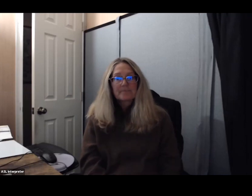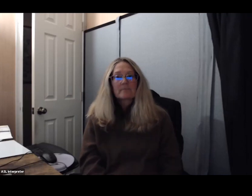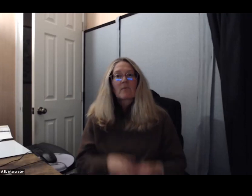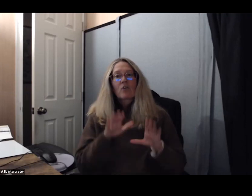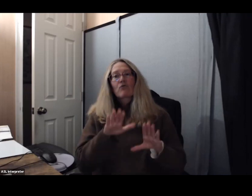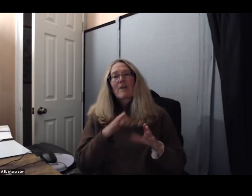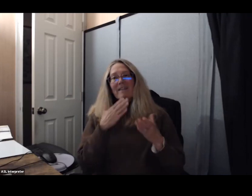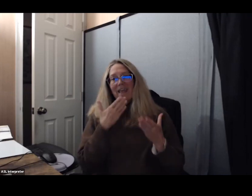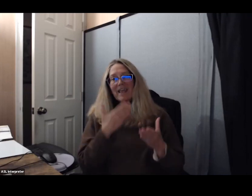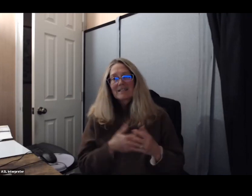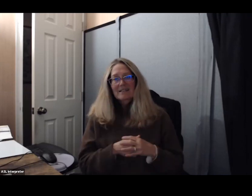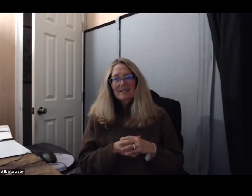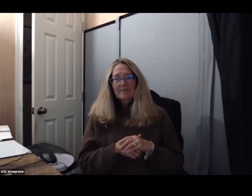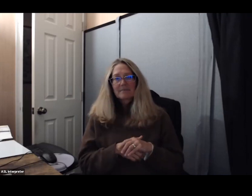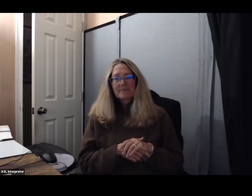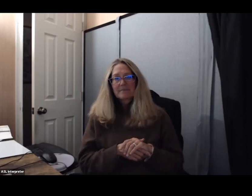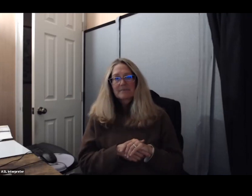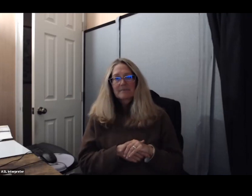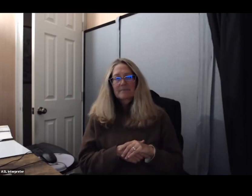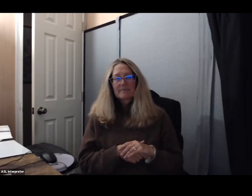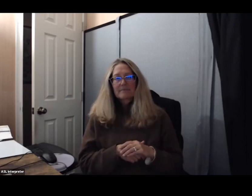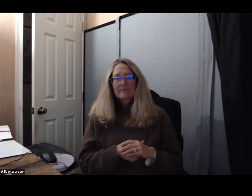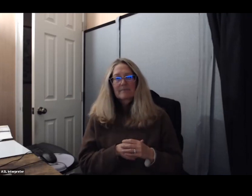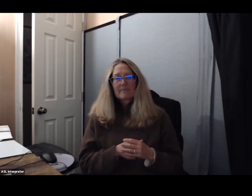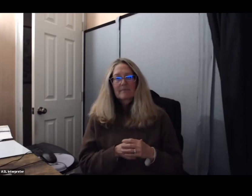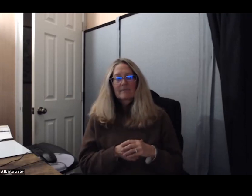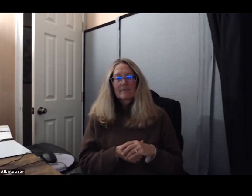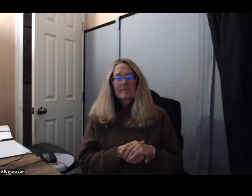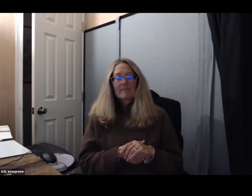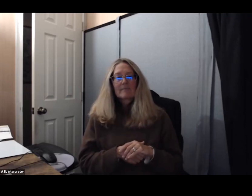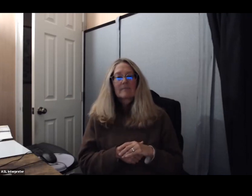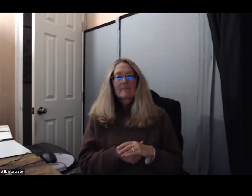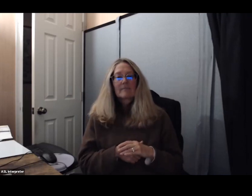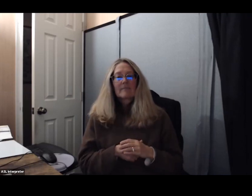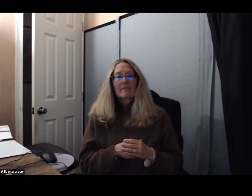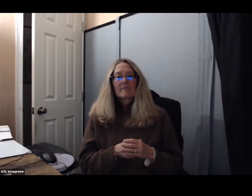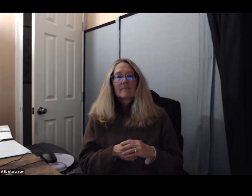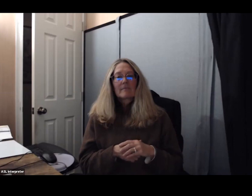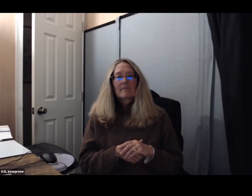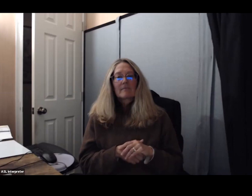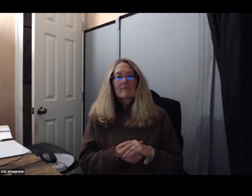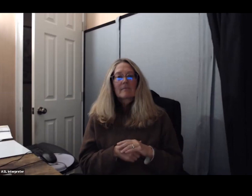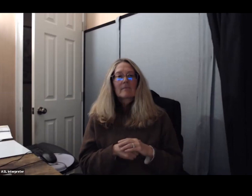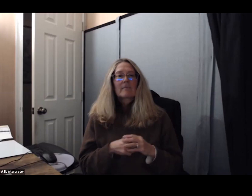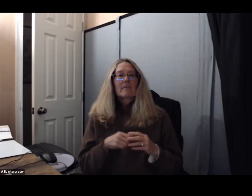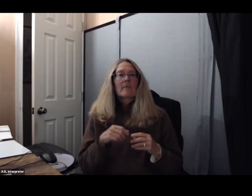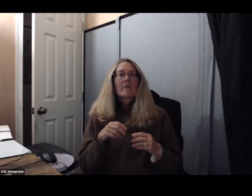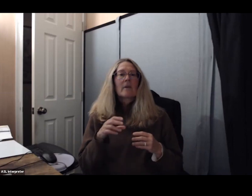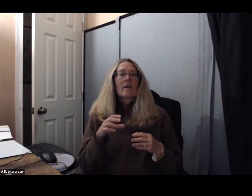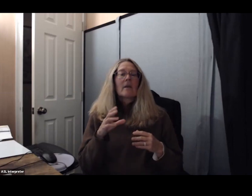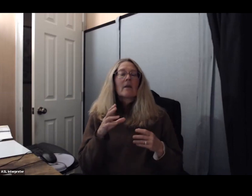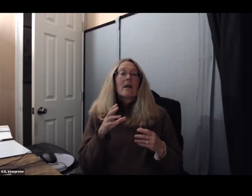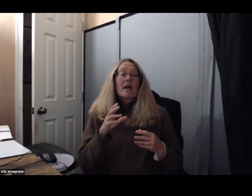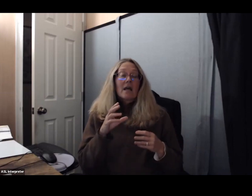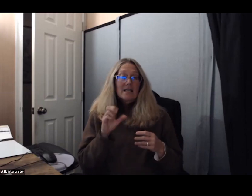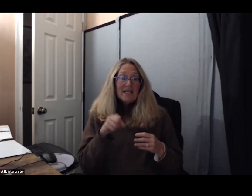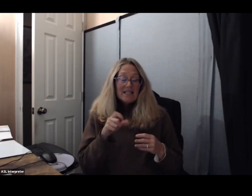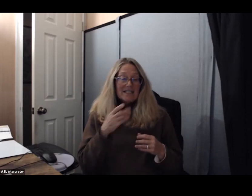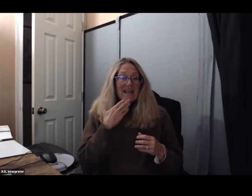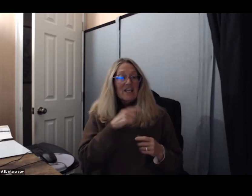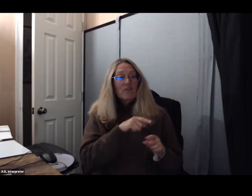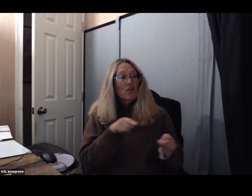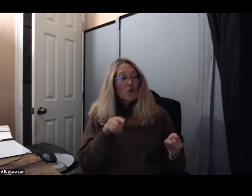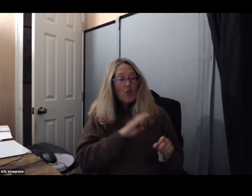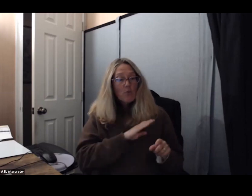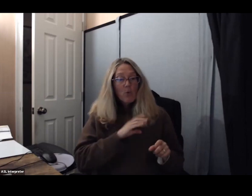Thank you. Thank you, board members, for your flexibility and adaptability to this. I think we'll be well represented on that, and we'll